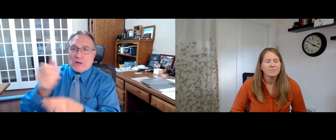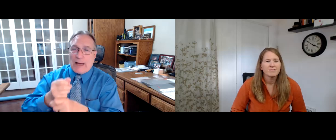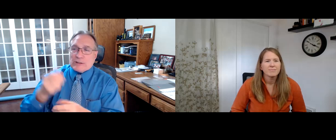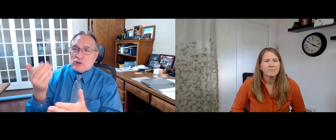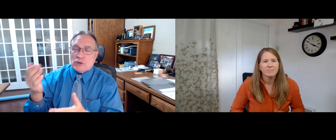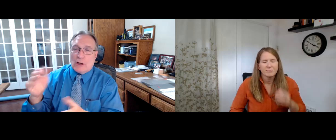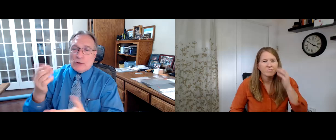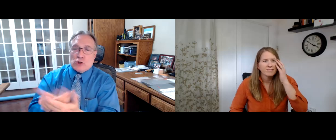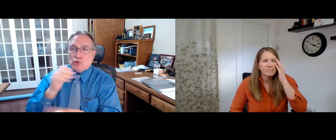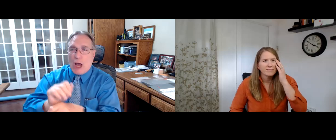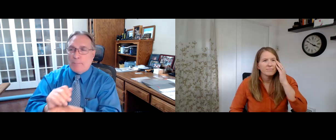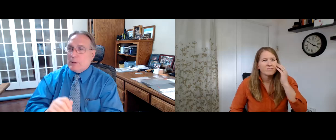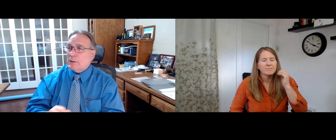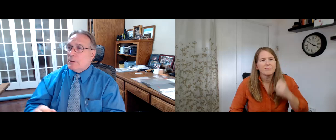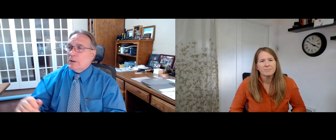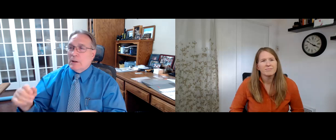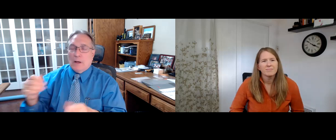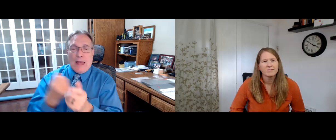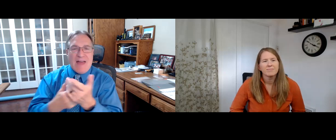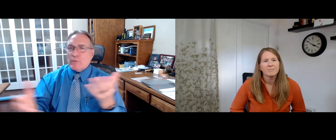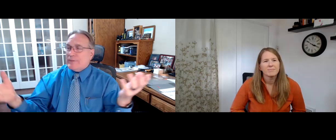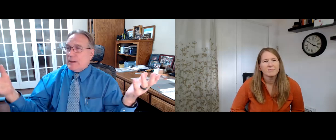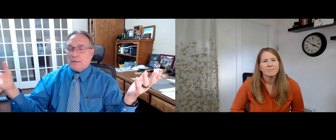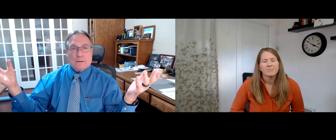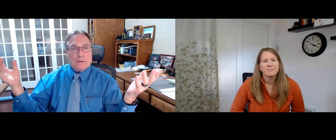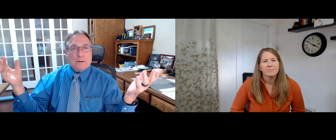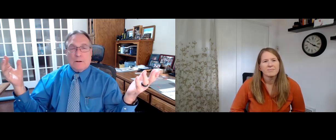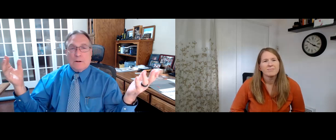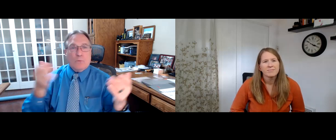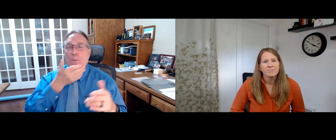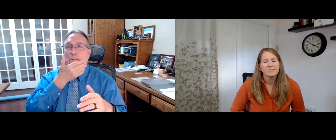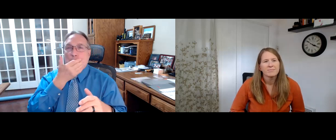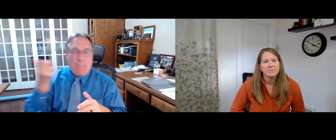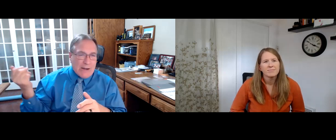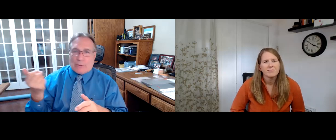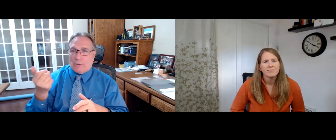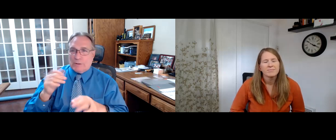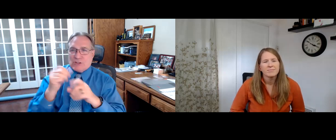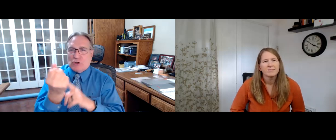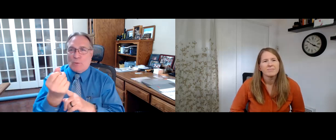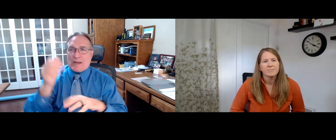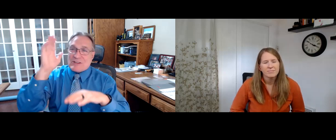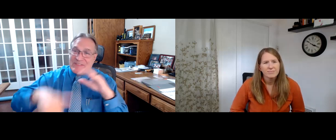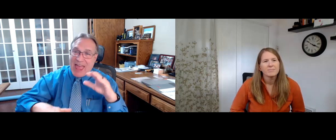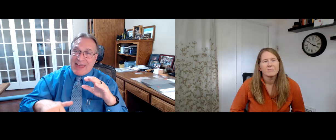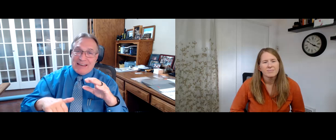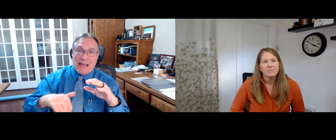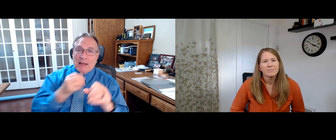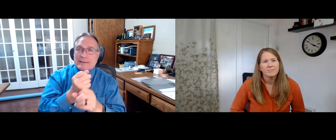got a new job. Everything. We're better situation than